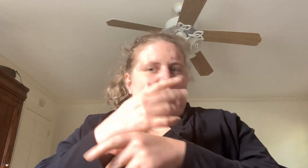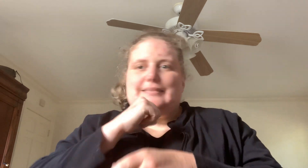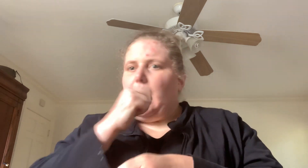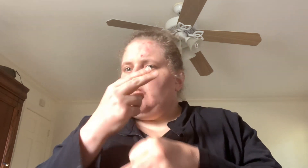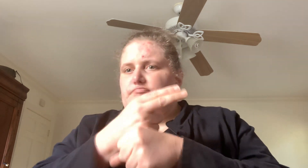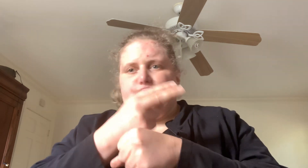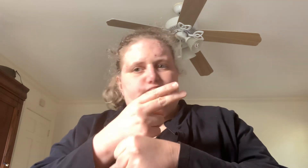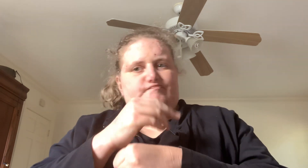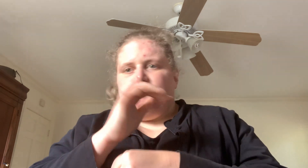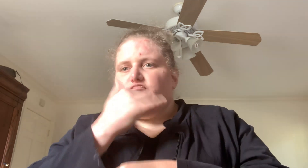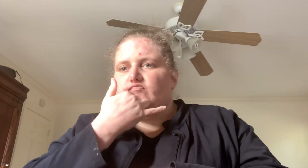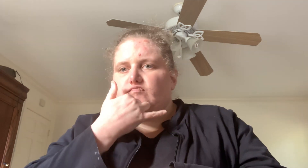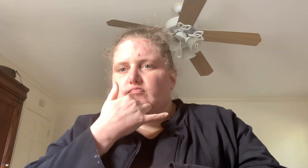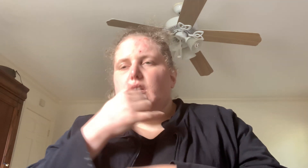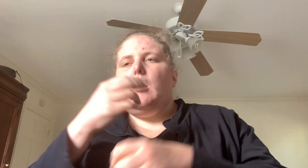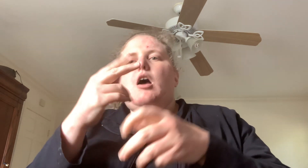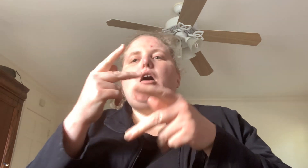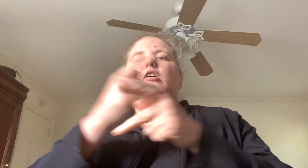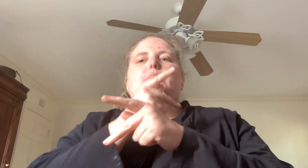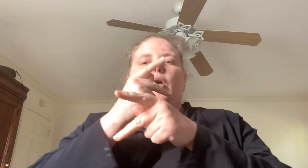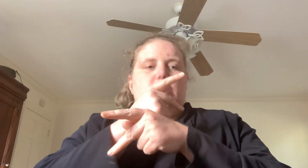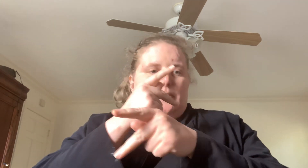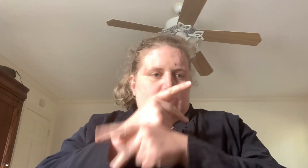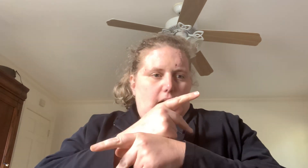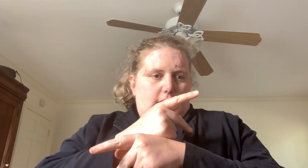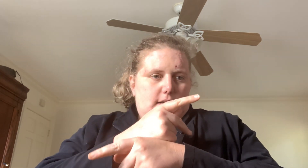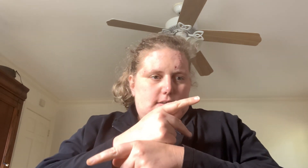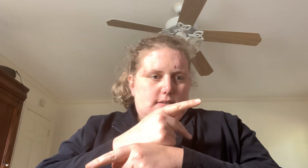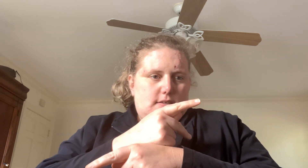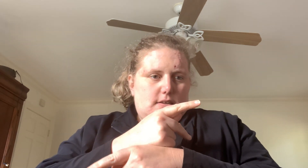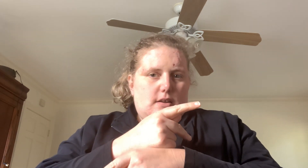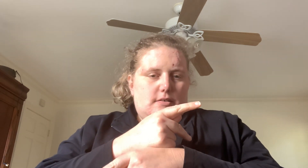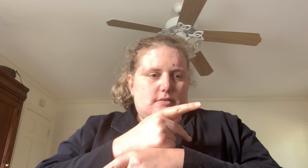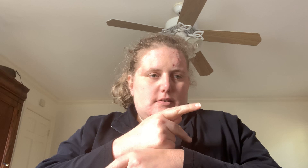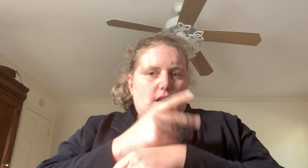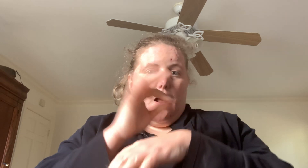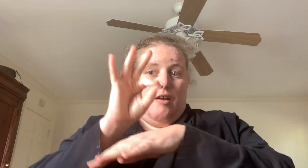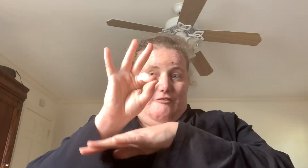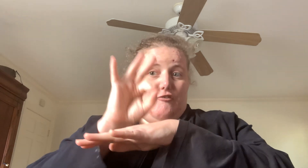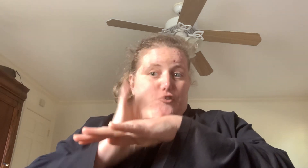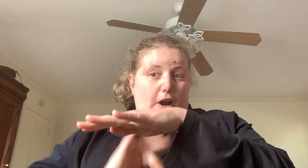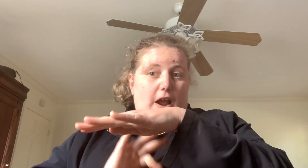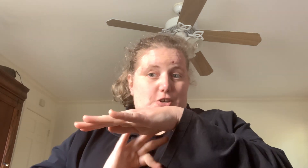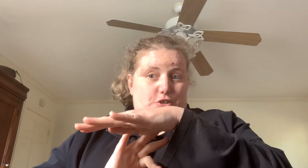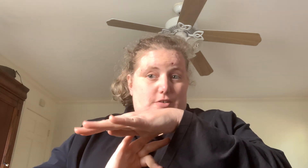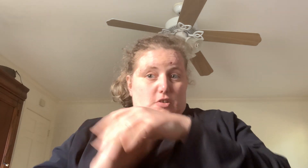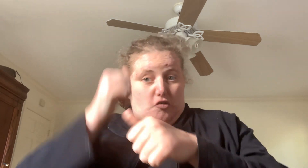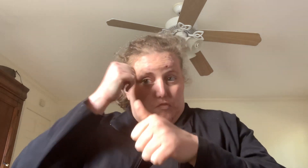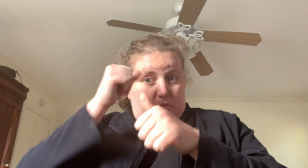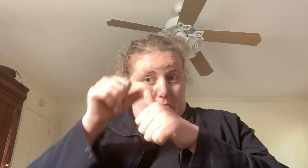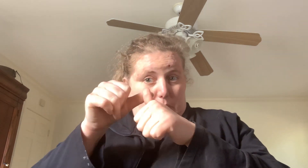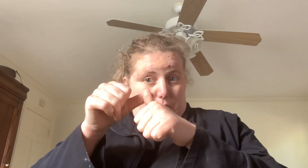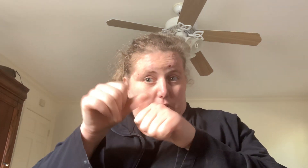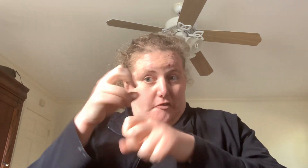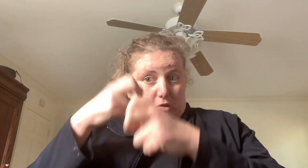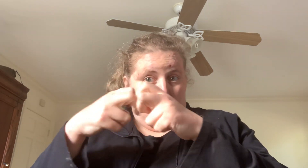say fraction because I'm going to show you how I'm setting it up. And hopefully you remember this actually from problems that we did when we